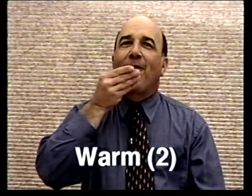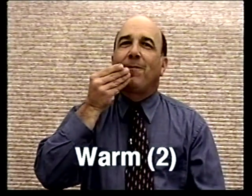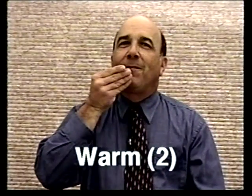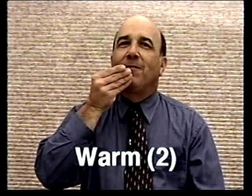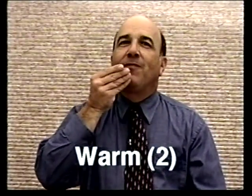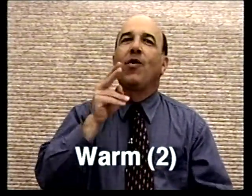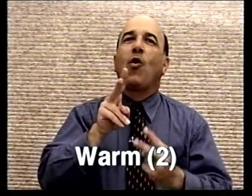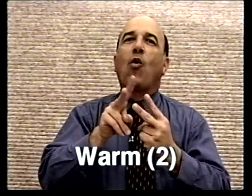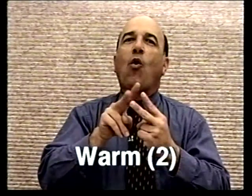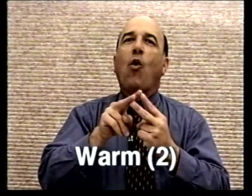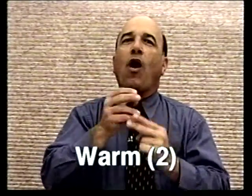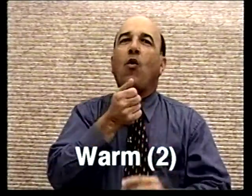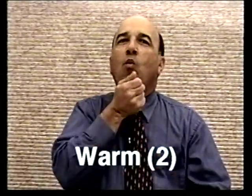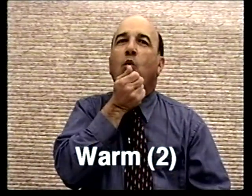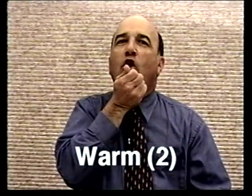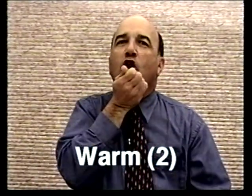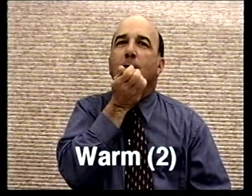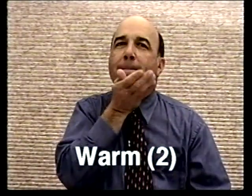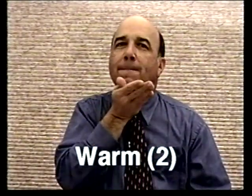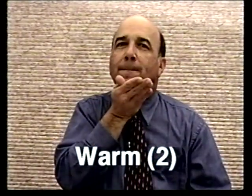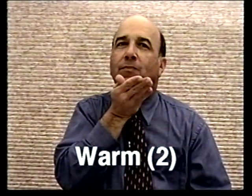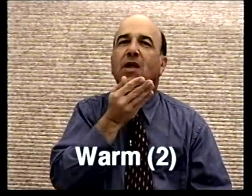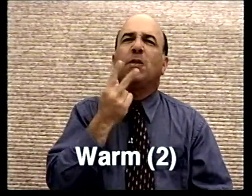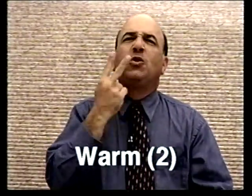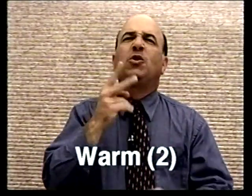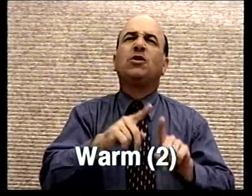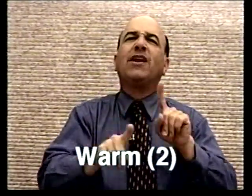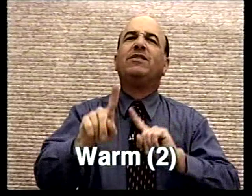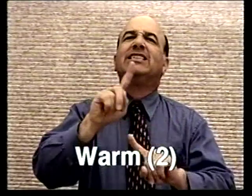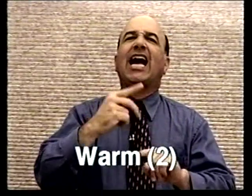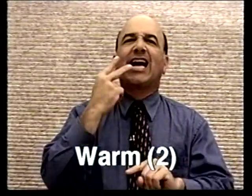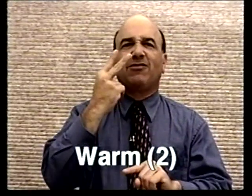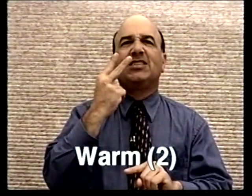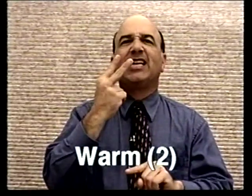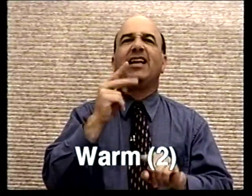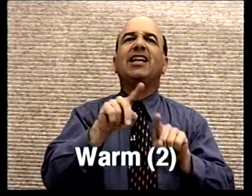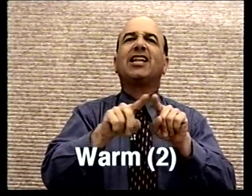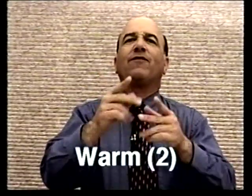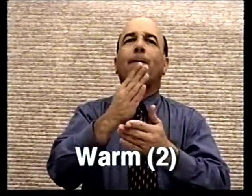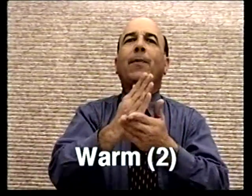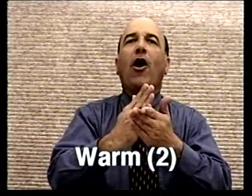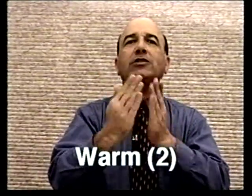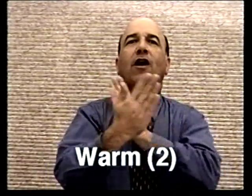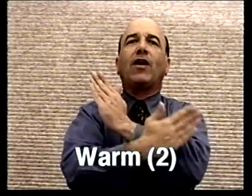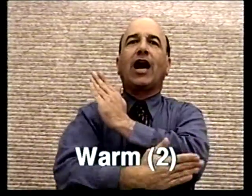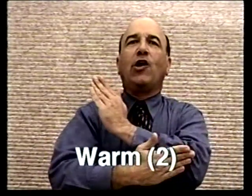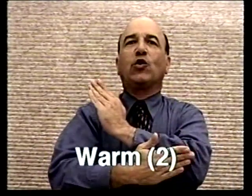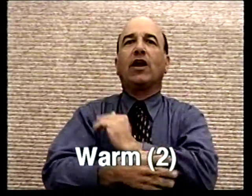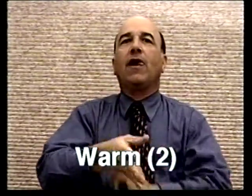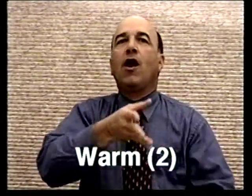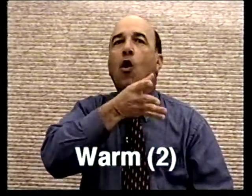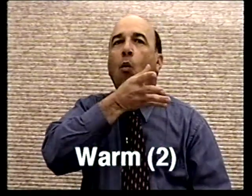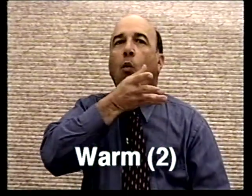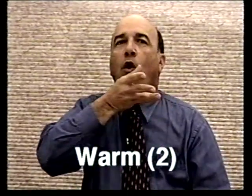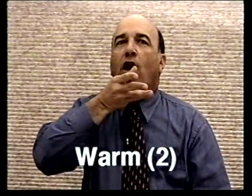Warm or warm? These are two different signs I've seen, different parts of a country.